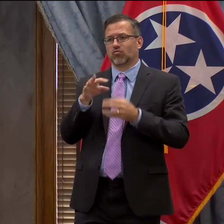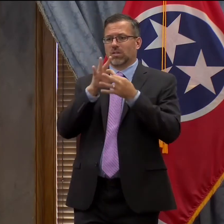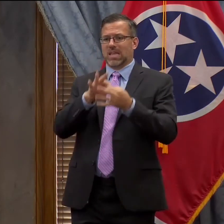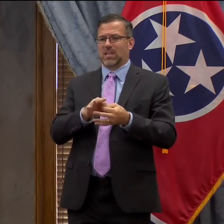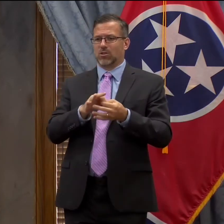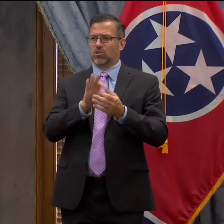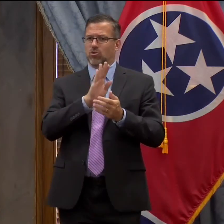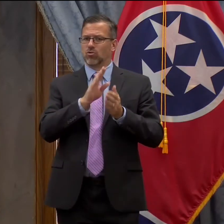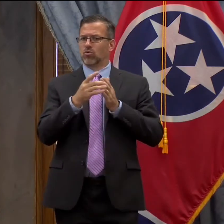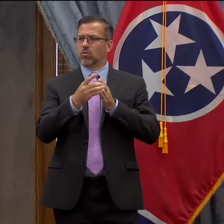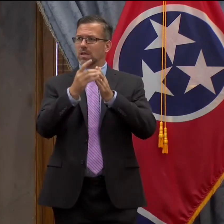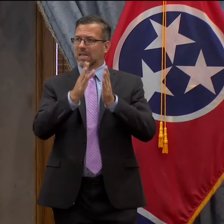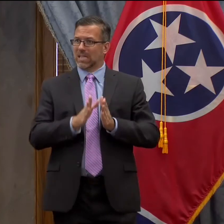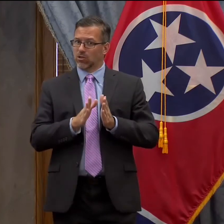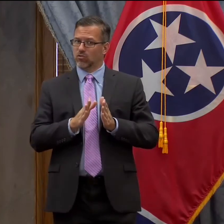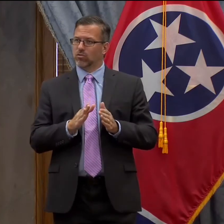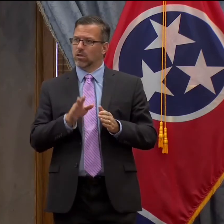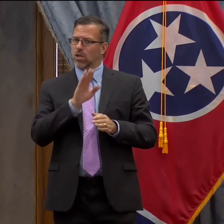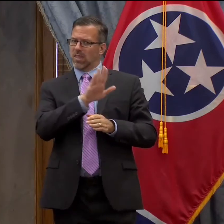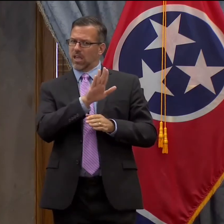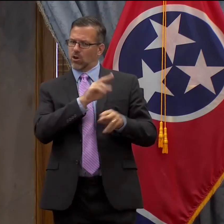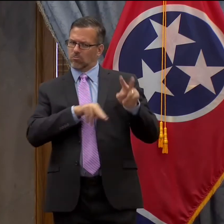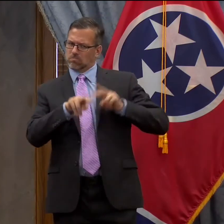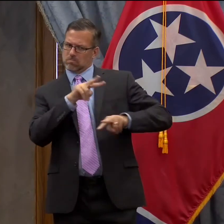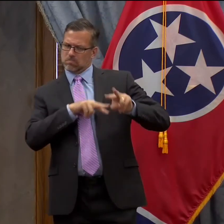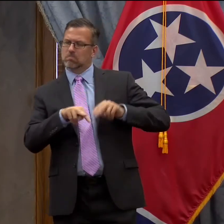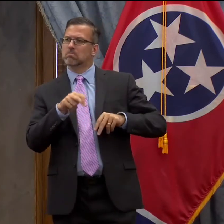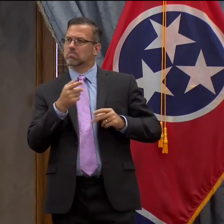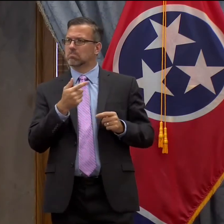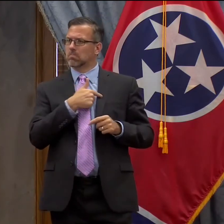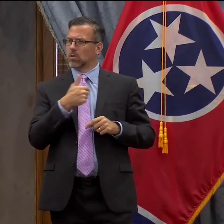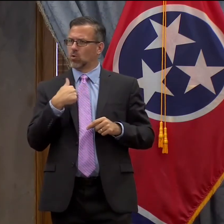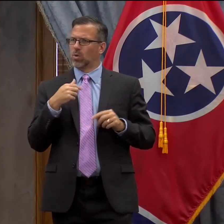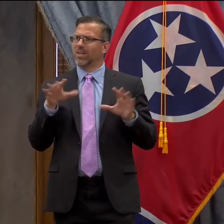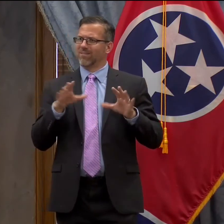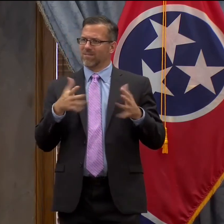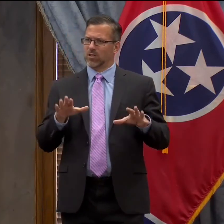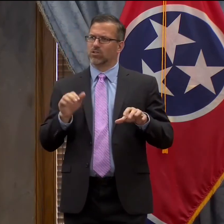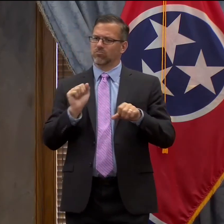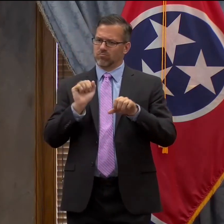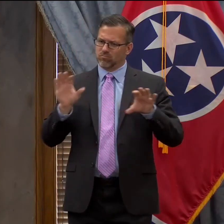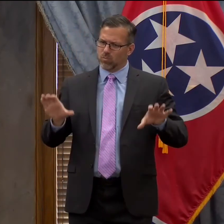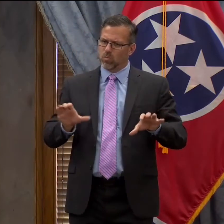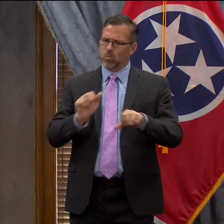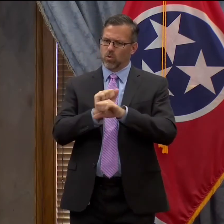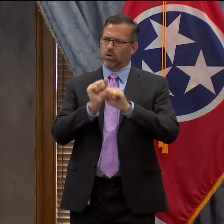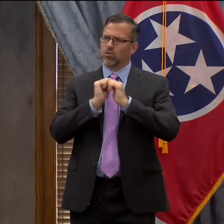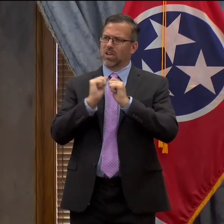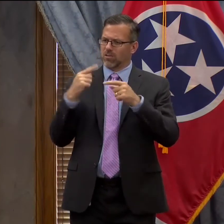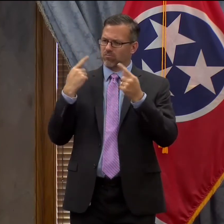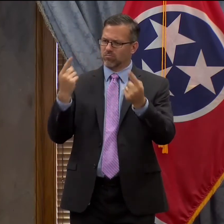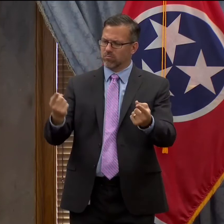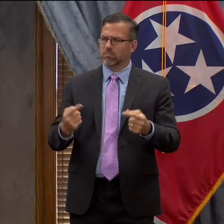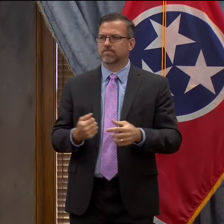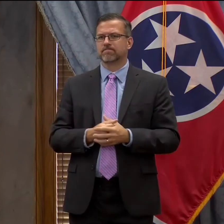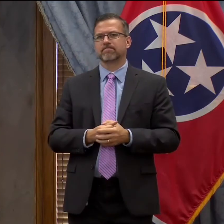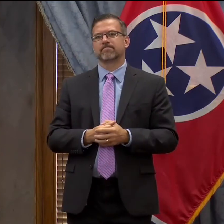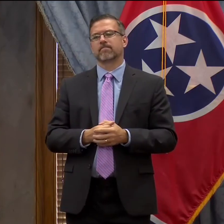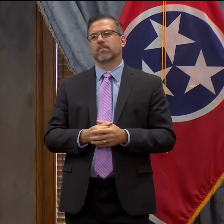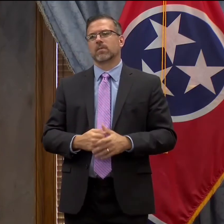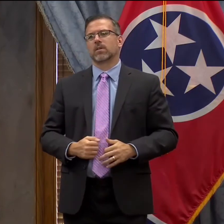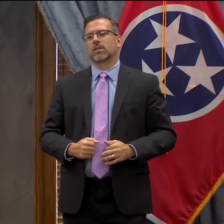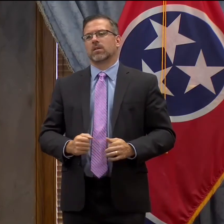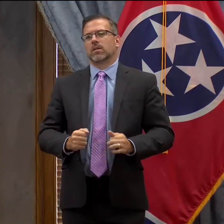and what you believe and you encourage and you work together. We've done that in this state really well. We have worked together. I've made a